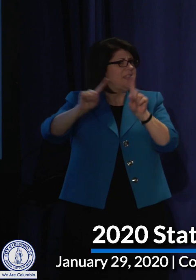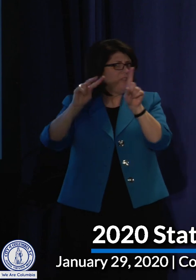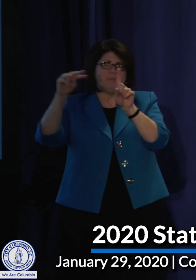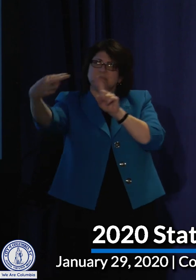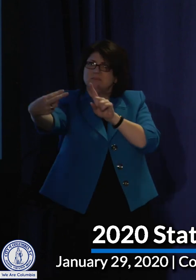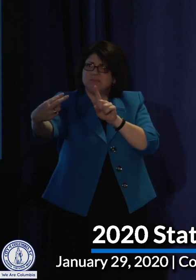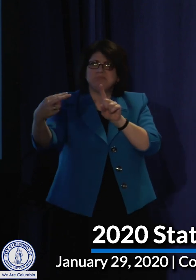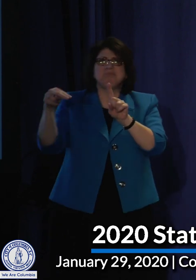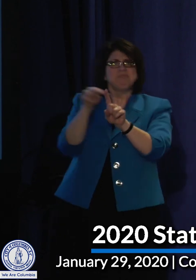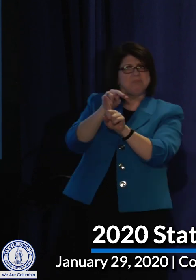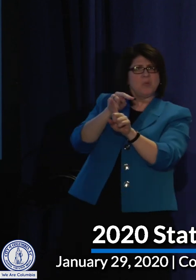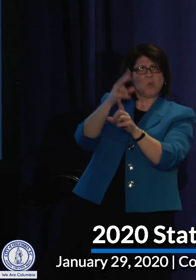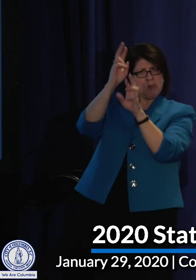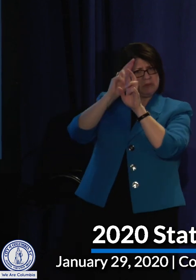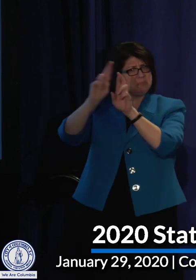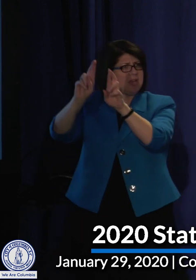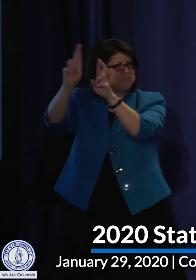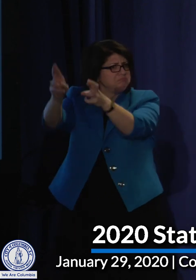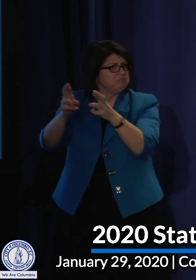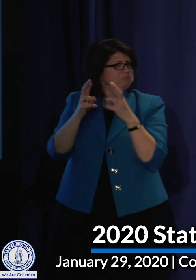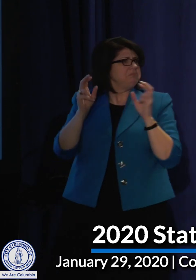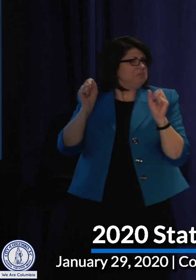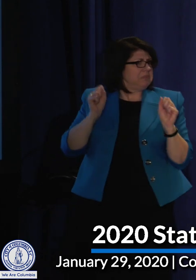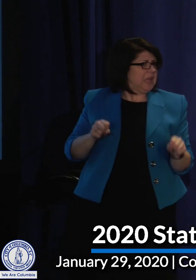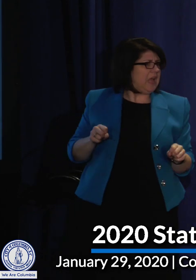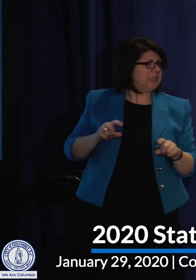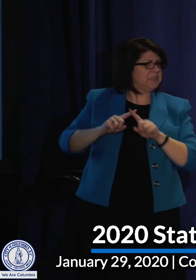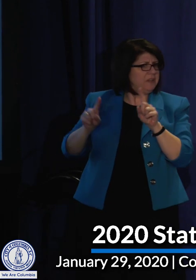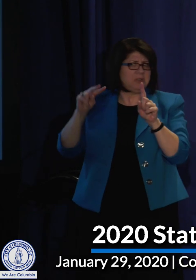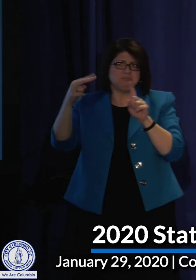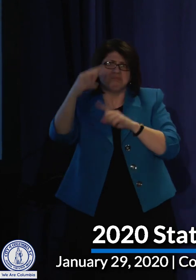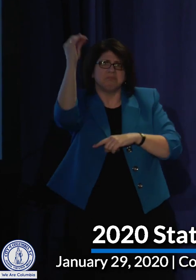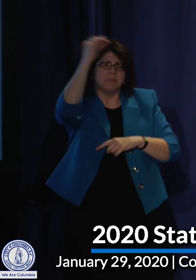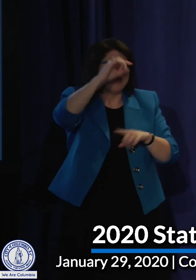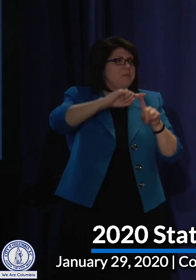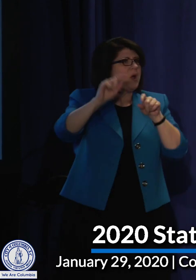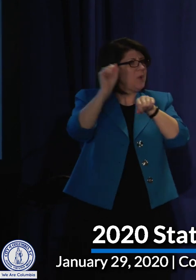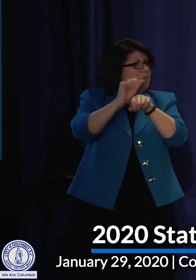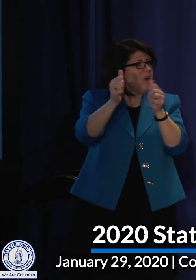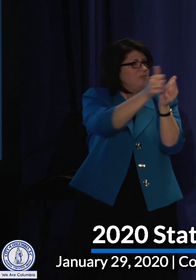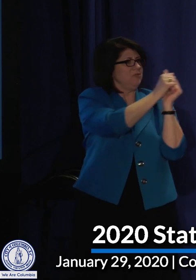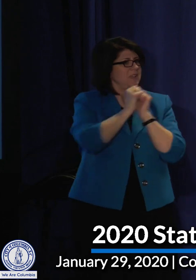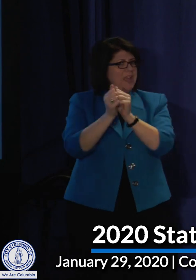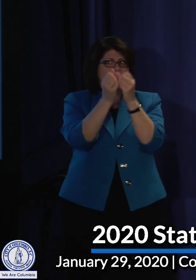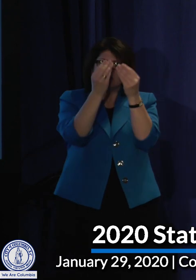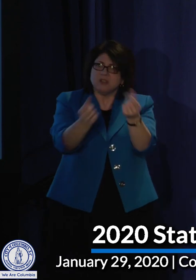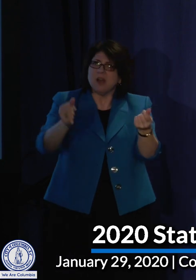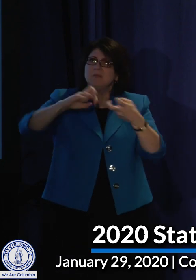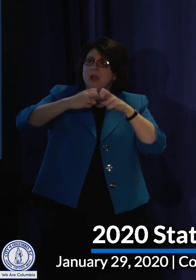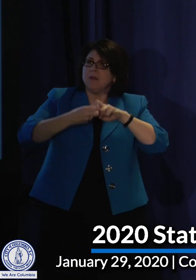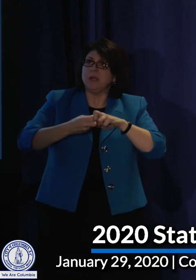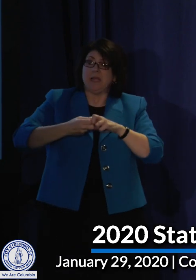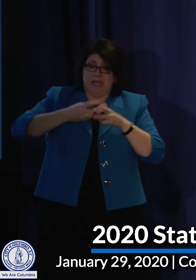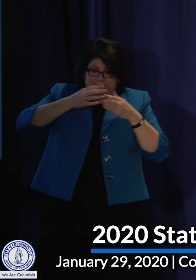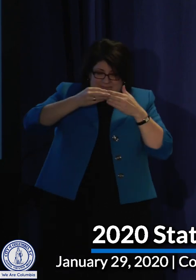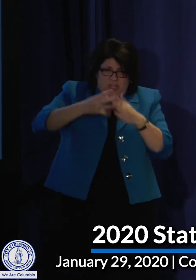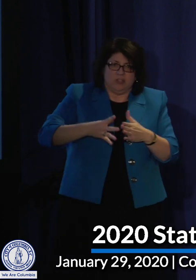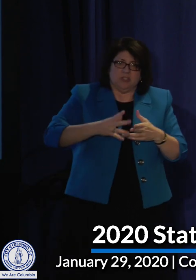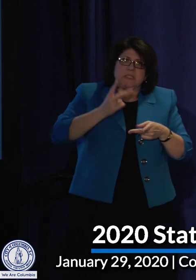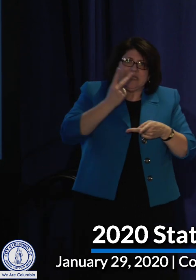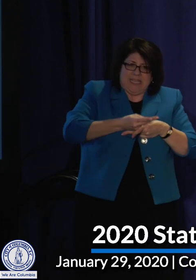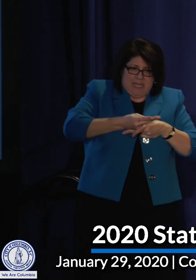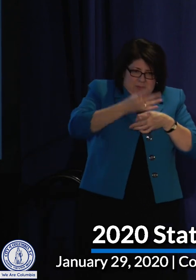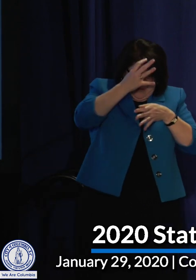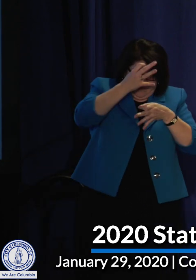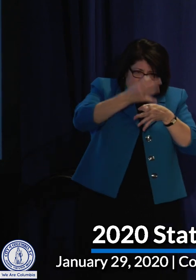a diversity of views, and we work together to solve problems. That leaders keep their faith